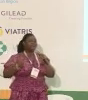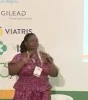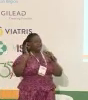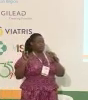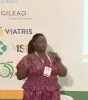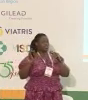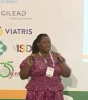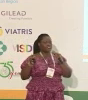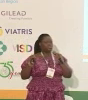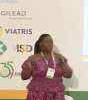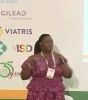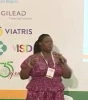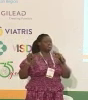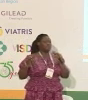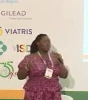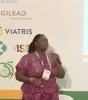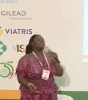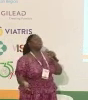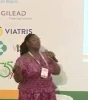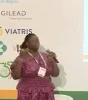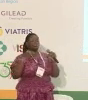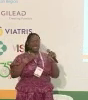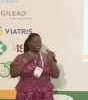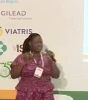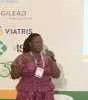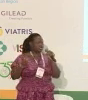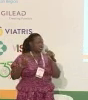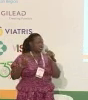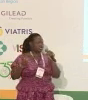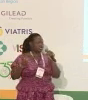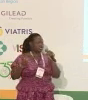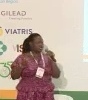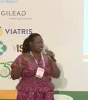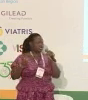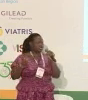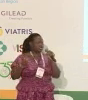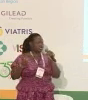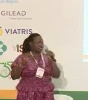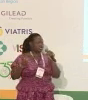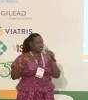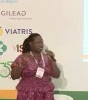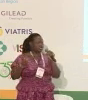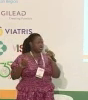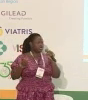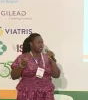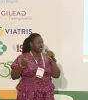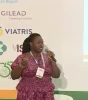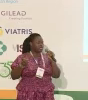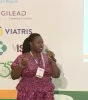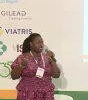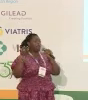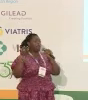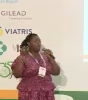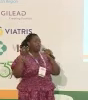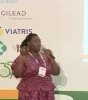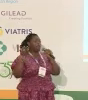reactive, there were some cases where some people mentioned that, they couldn't access they didn't have like transport to get to like the facility to be like